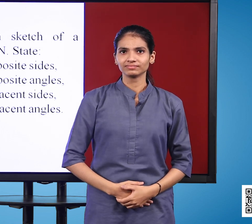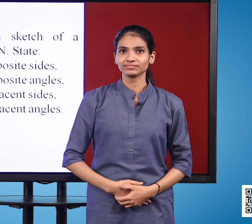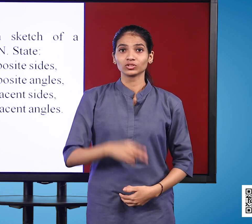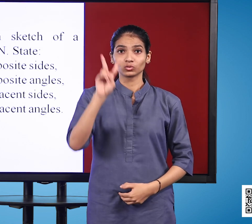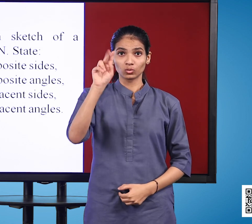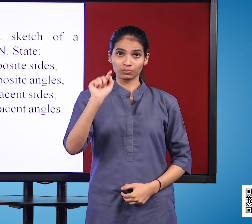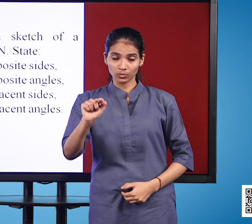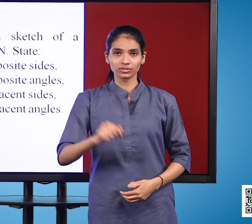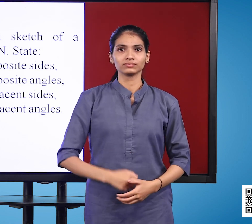Two.